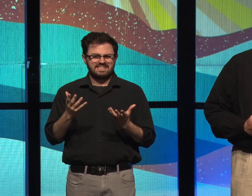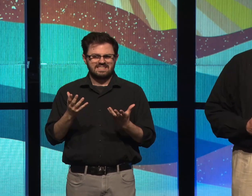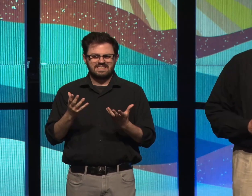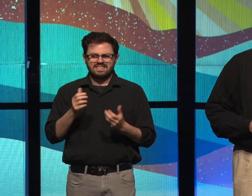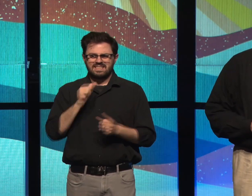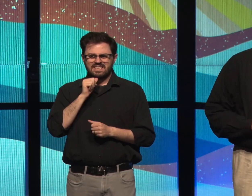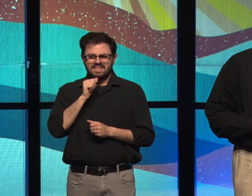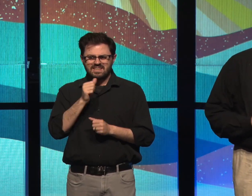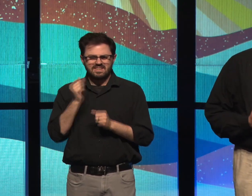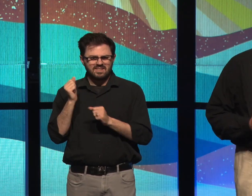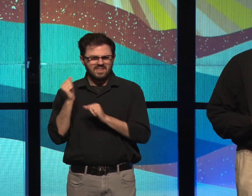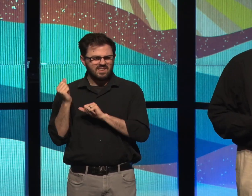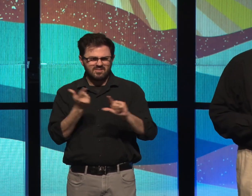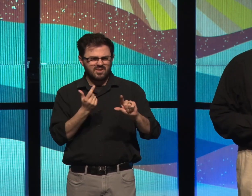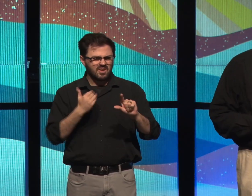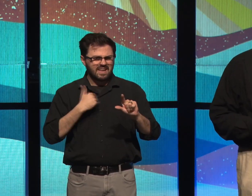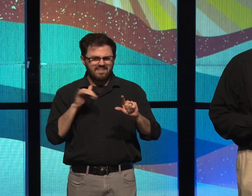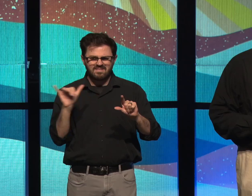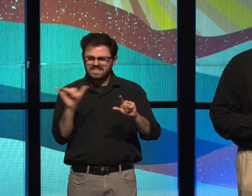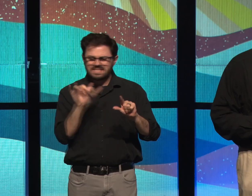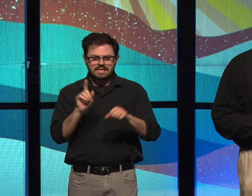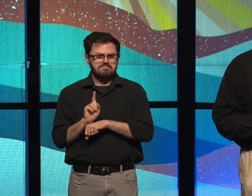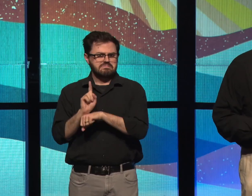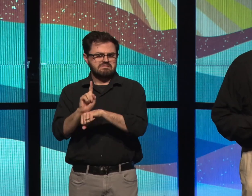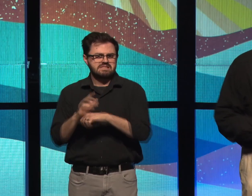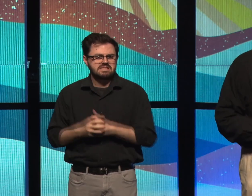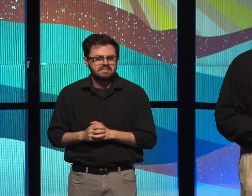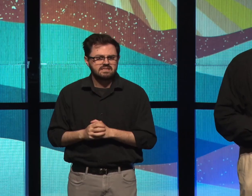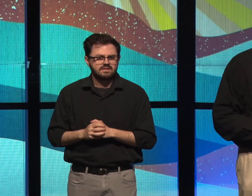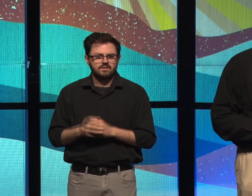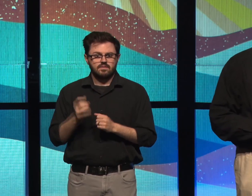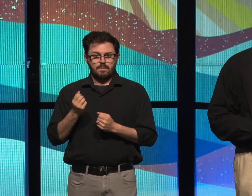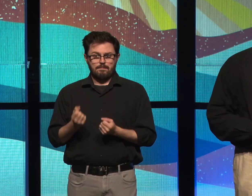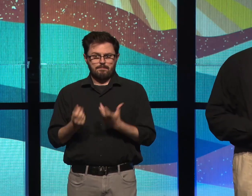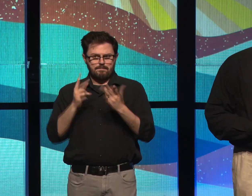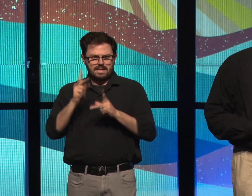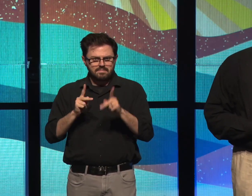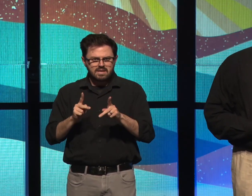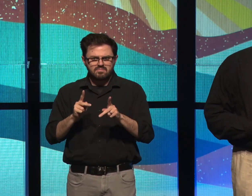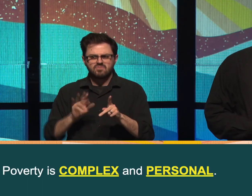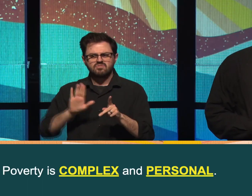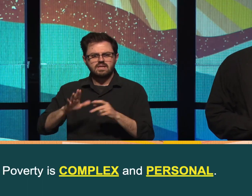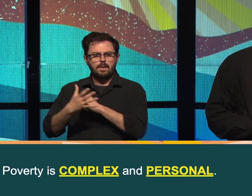that luxury. For many, poverty is multi-generational.